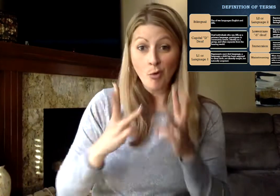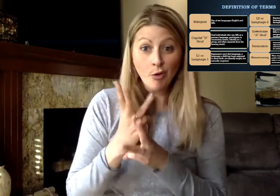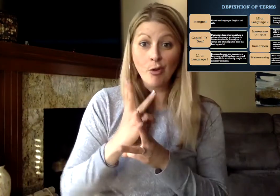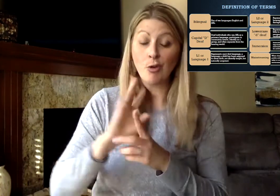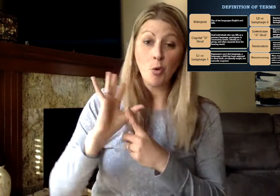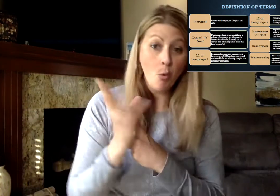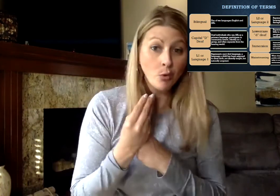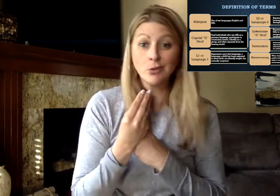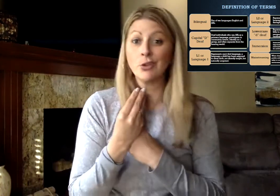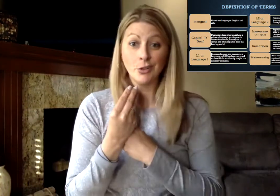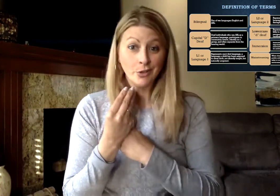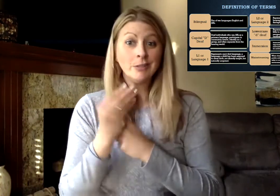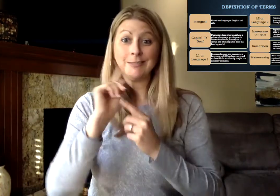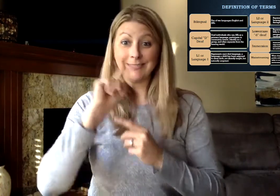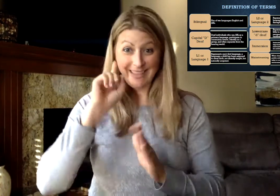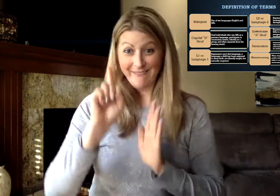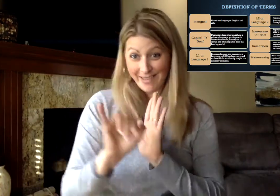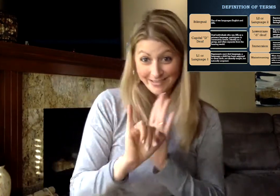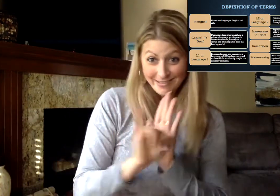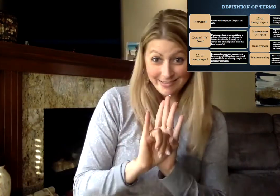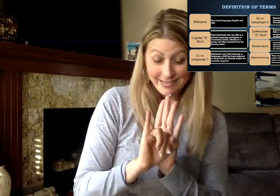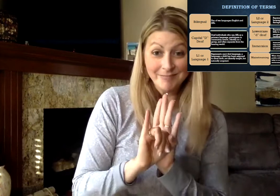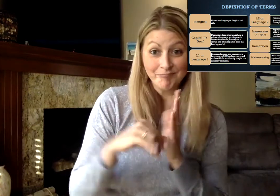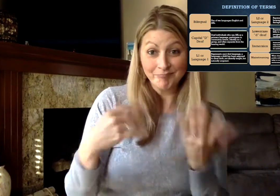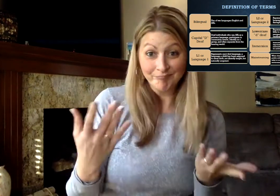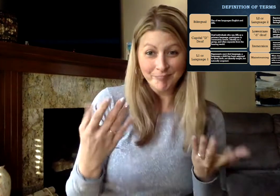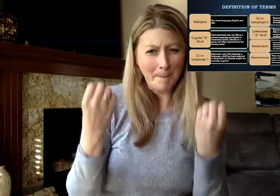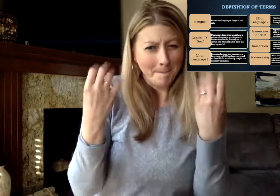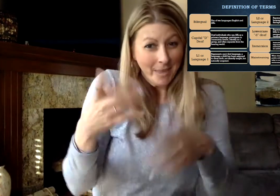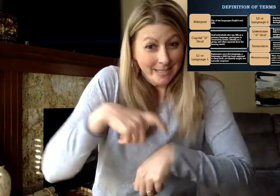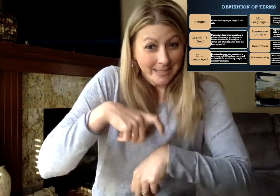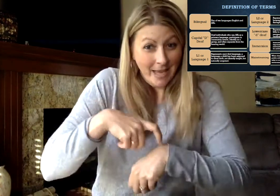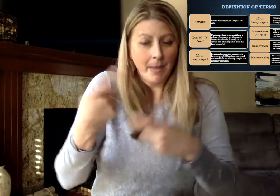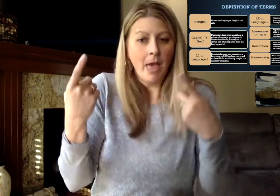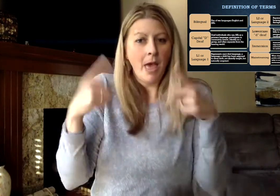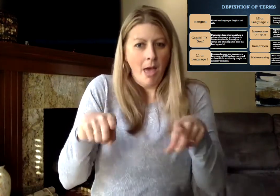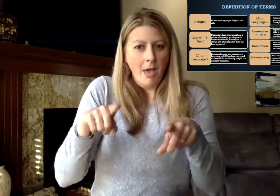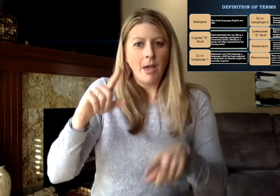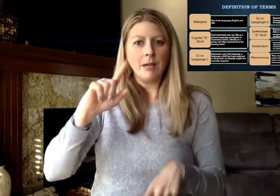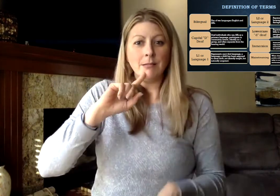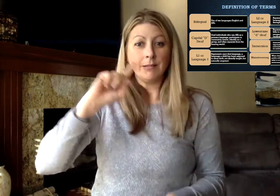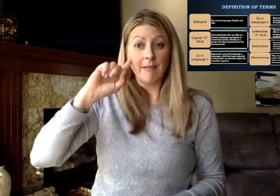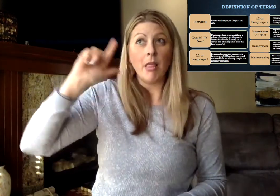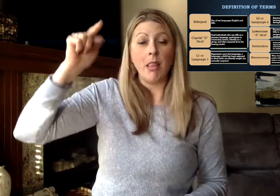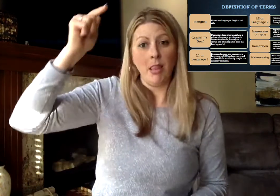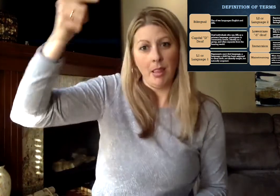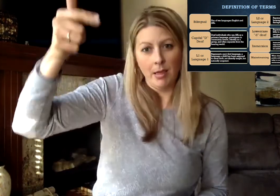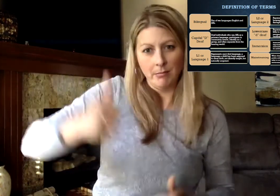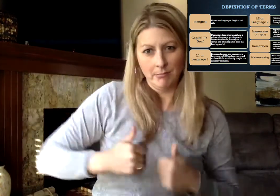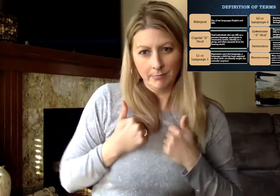immersed in the deaf world and deaf culture and they have deaf identity. Many times it happens later in